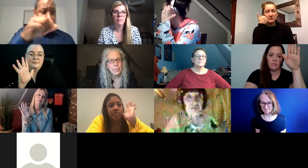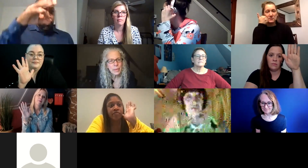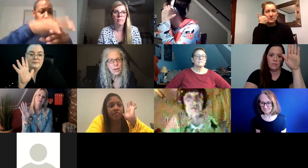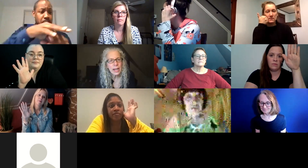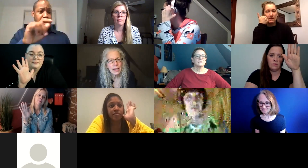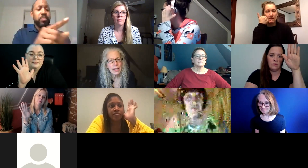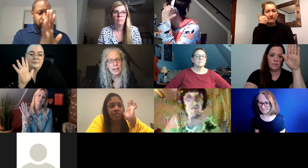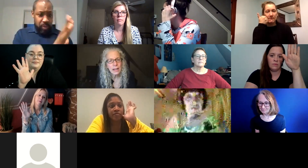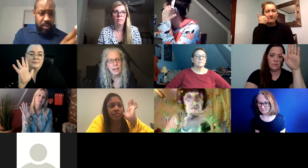Okay.